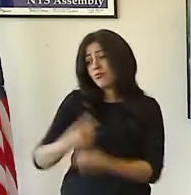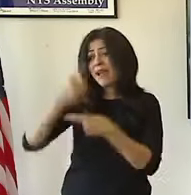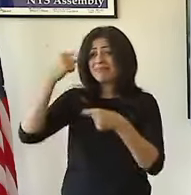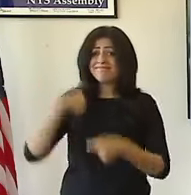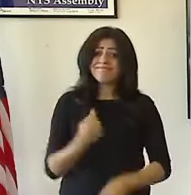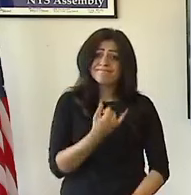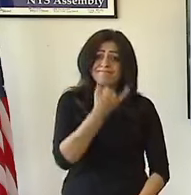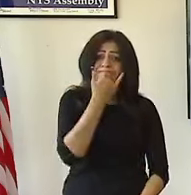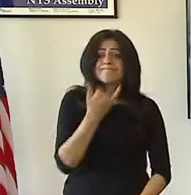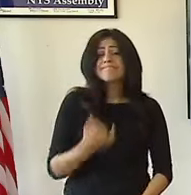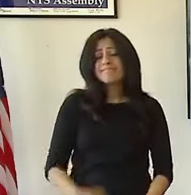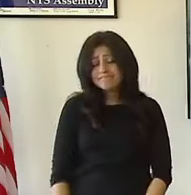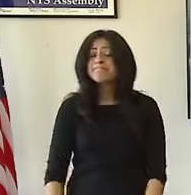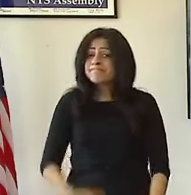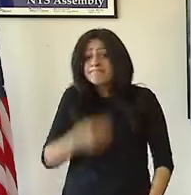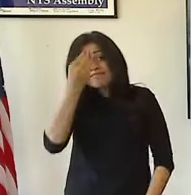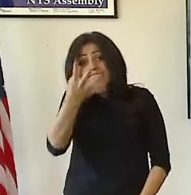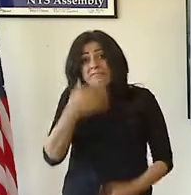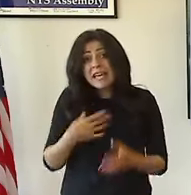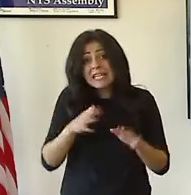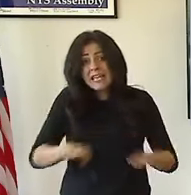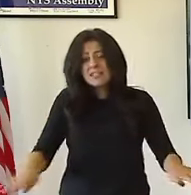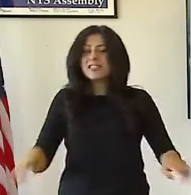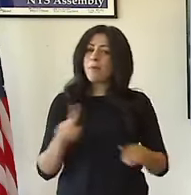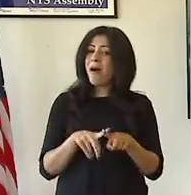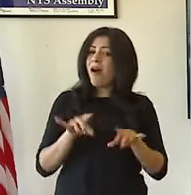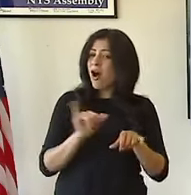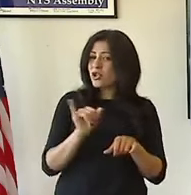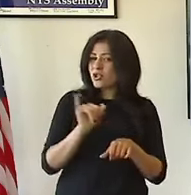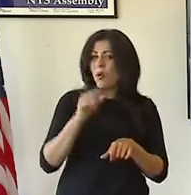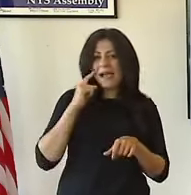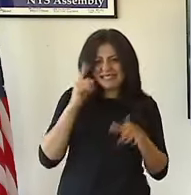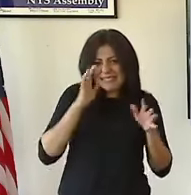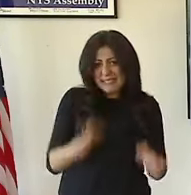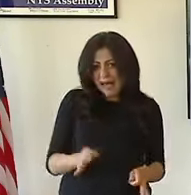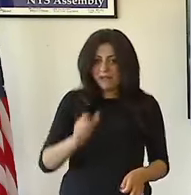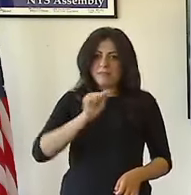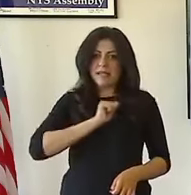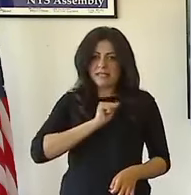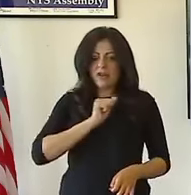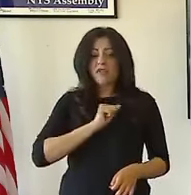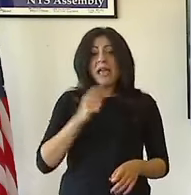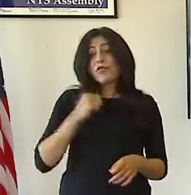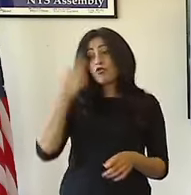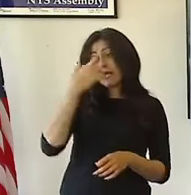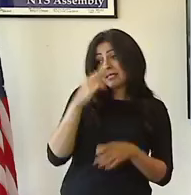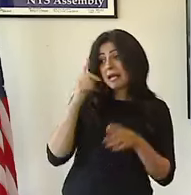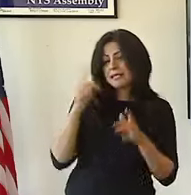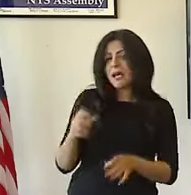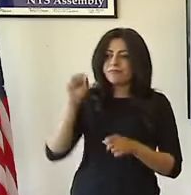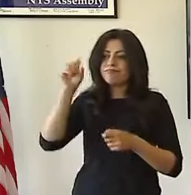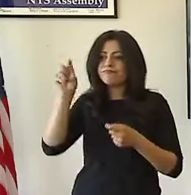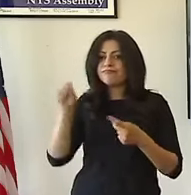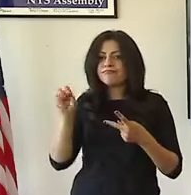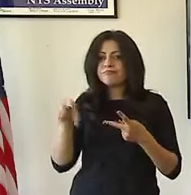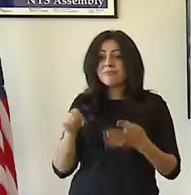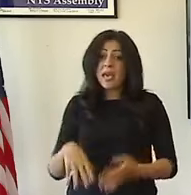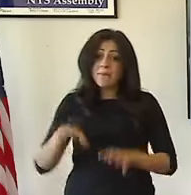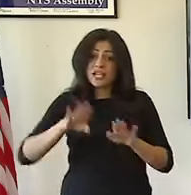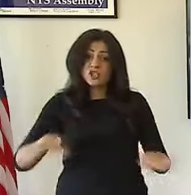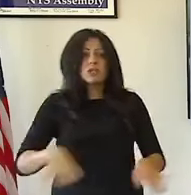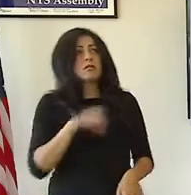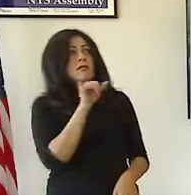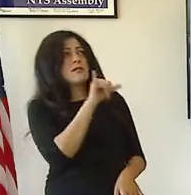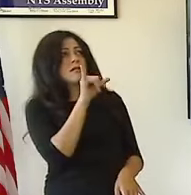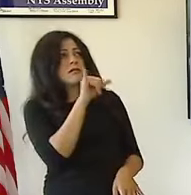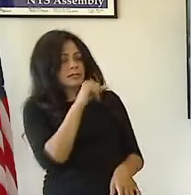wrong in not adhering to that guidance, but in the same respect, I had to make a choice, and this is why I made that choice. And my children learned the lesson that